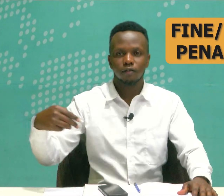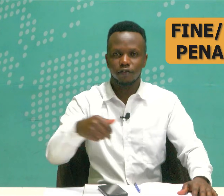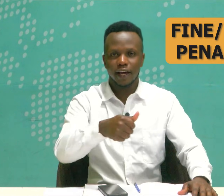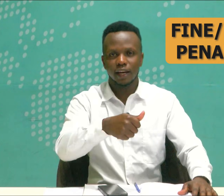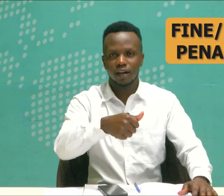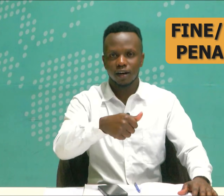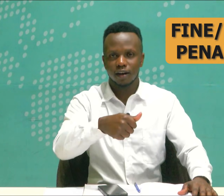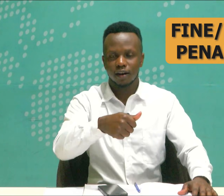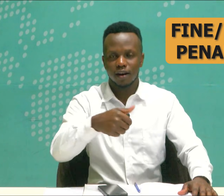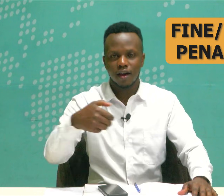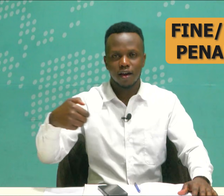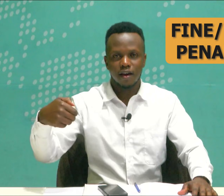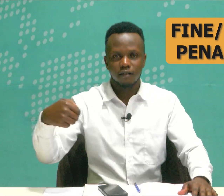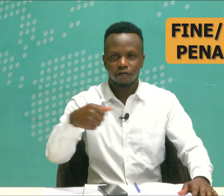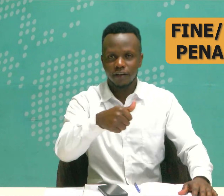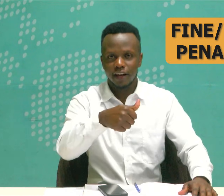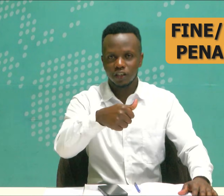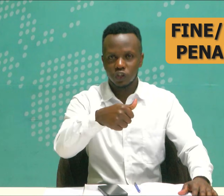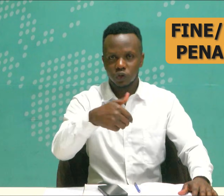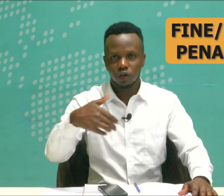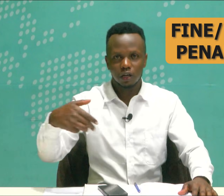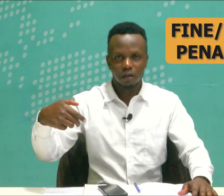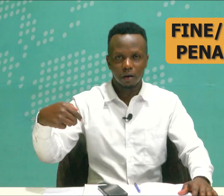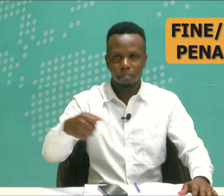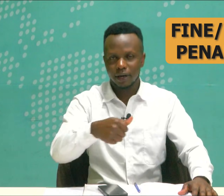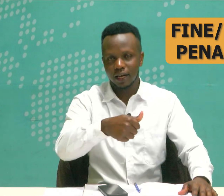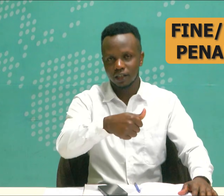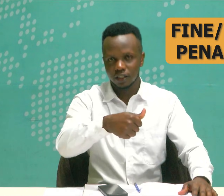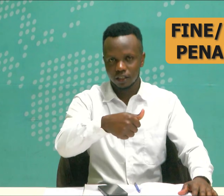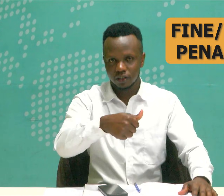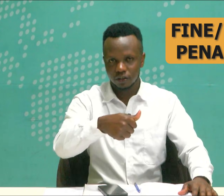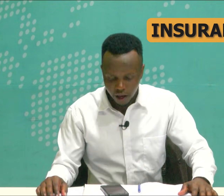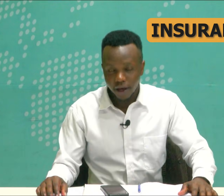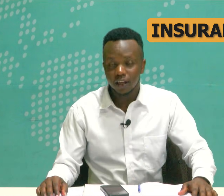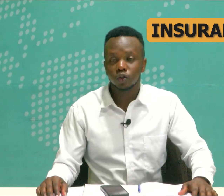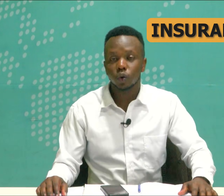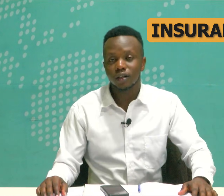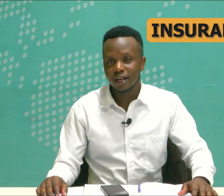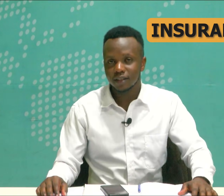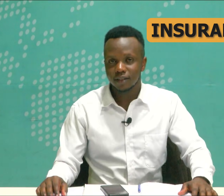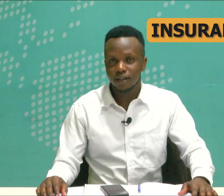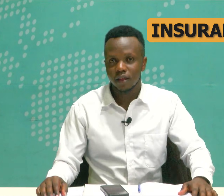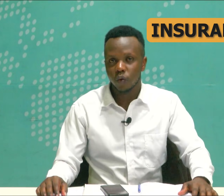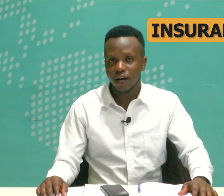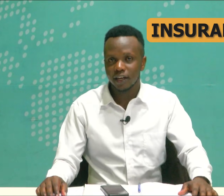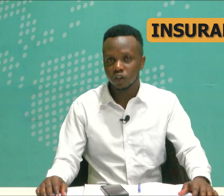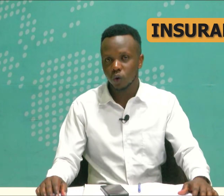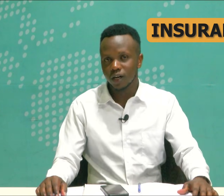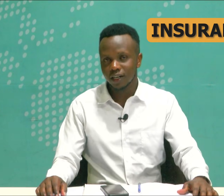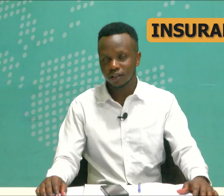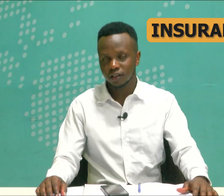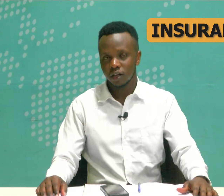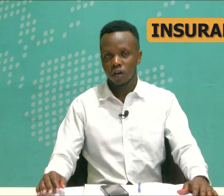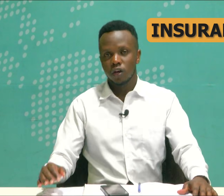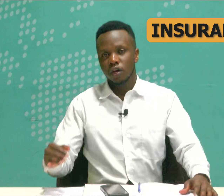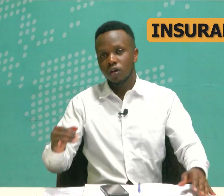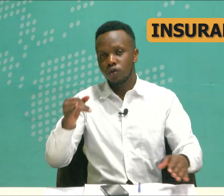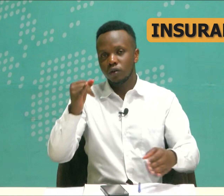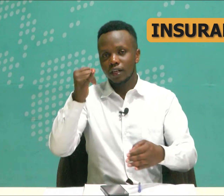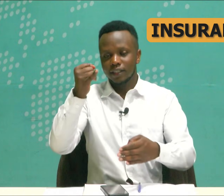fine. Fine stroke penalty. Insurance, the word insurance, you use letter